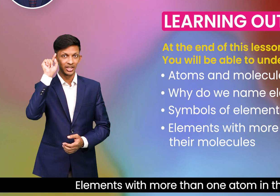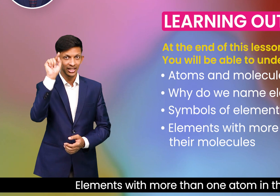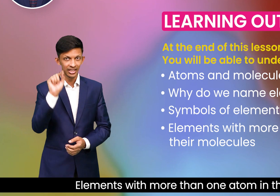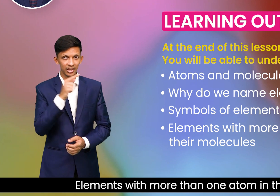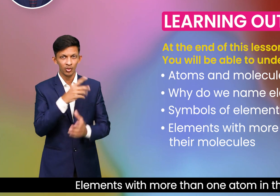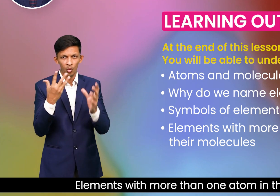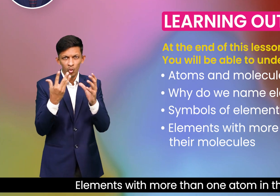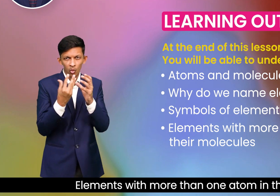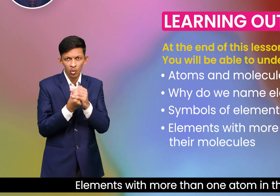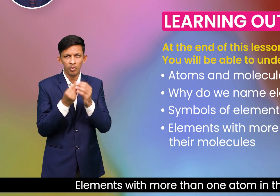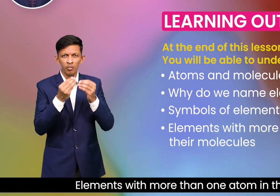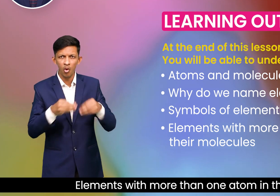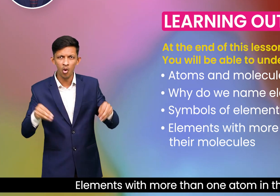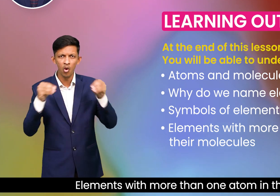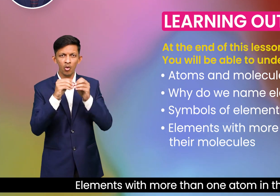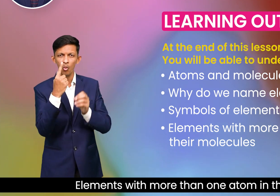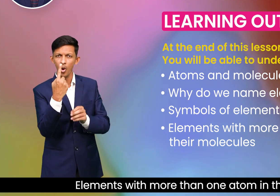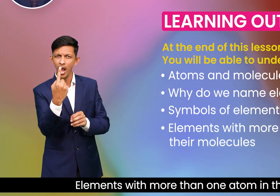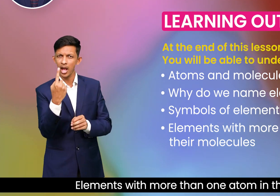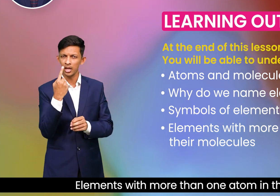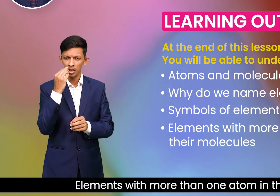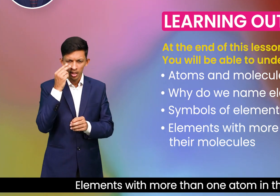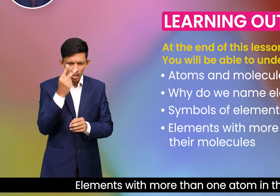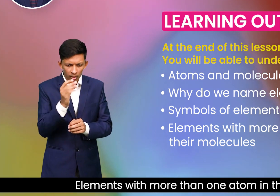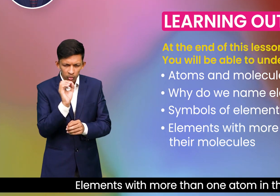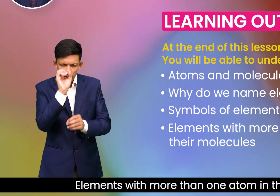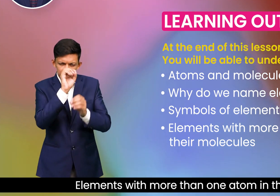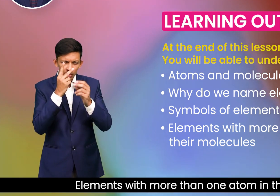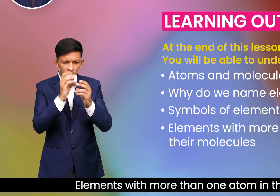elements with more than one atom in their molecules.